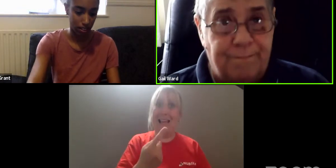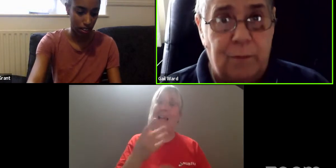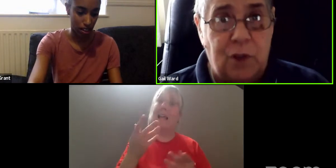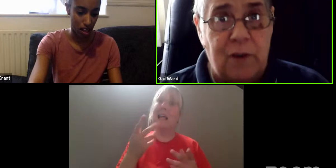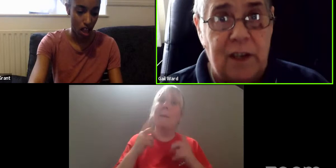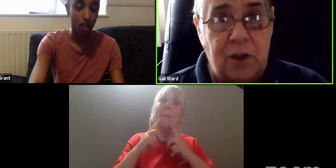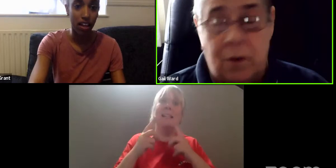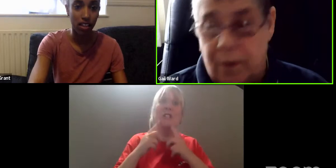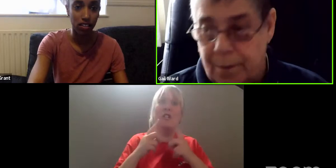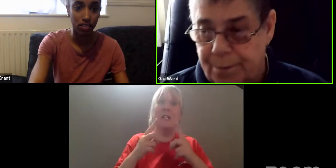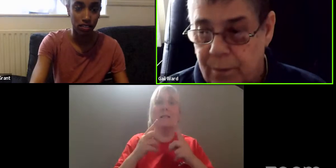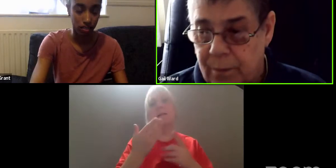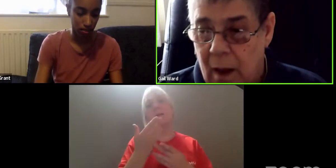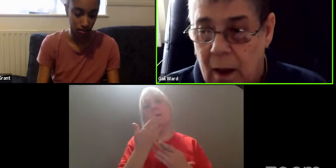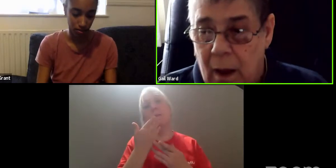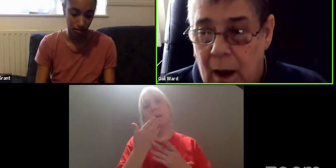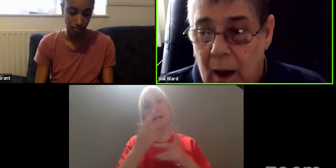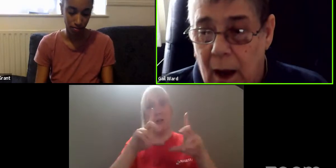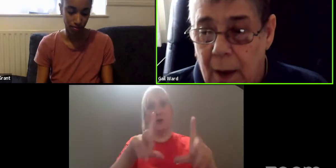them, screenshot them.